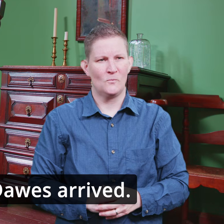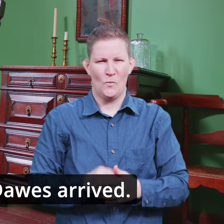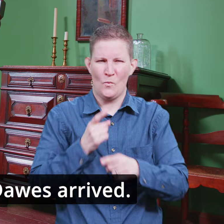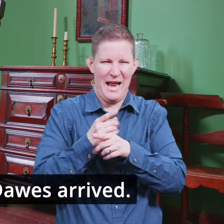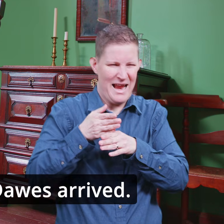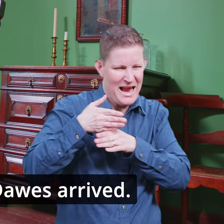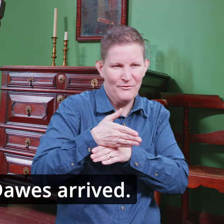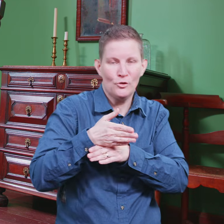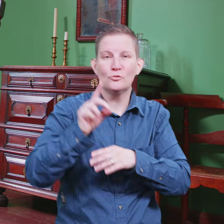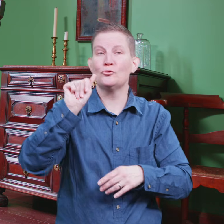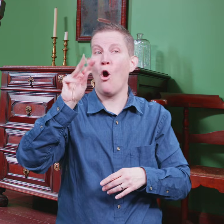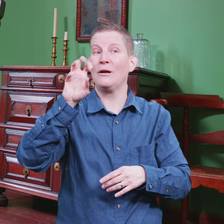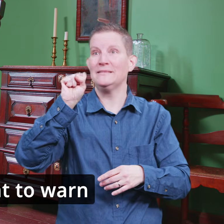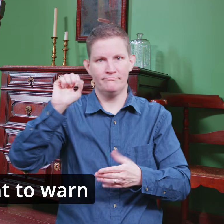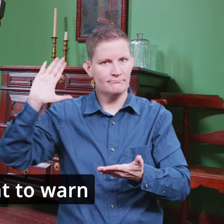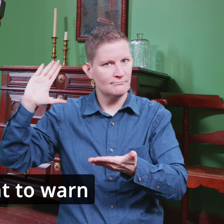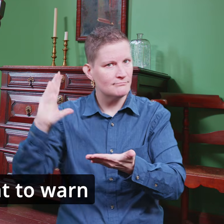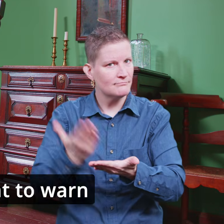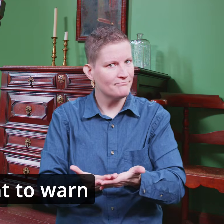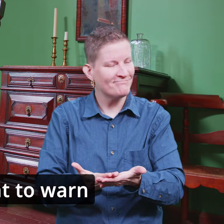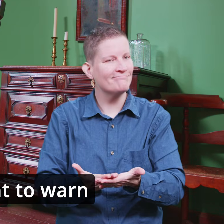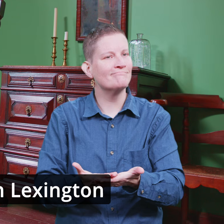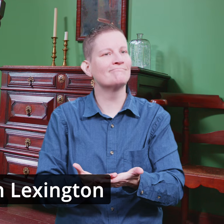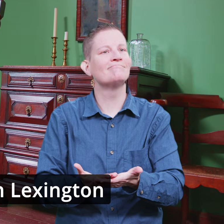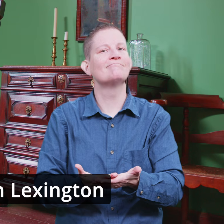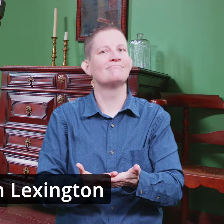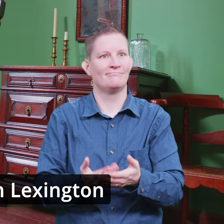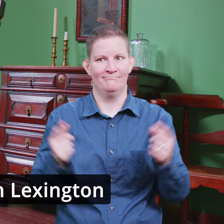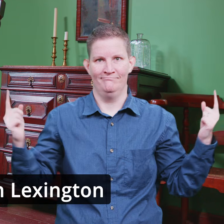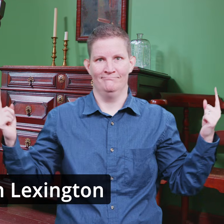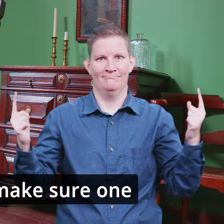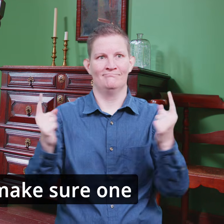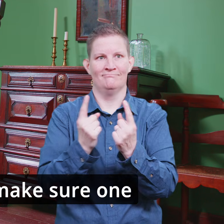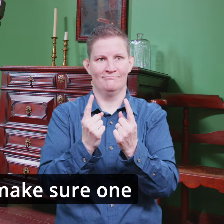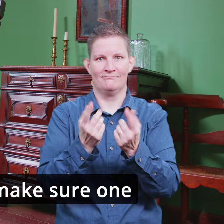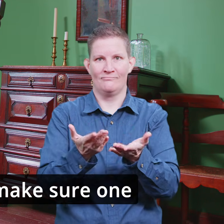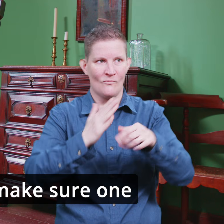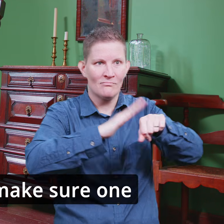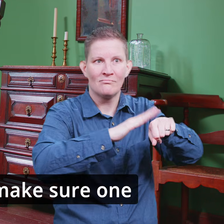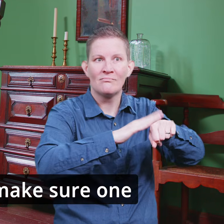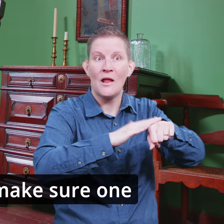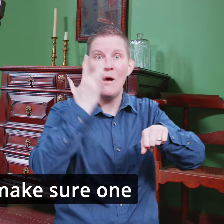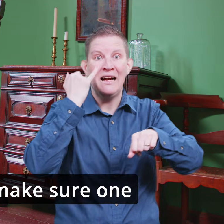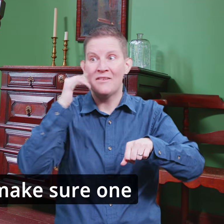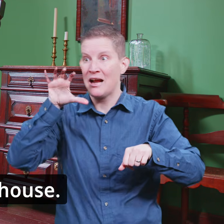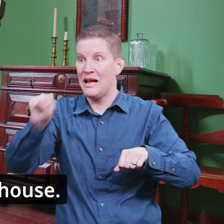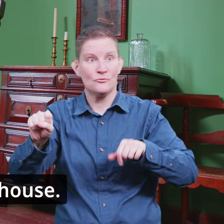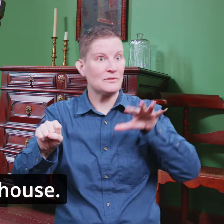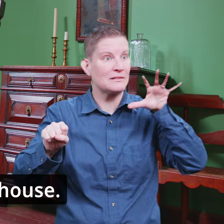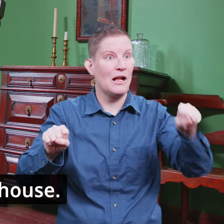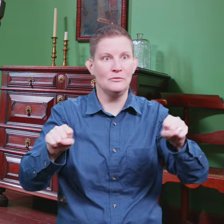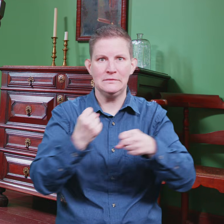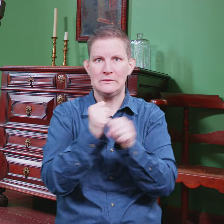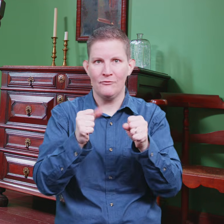Moments later, William Dawes arrived. Both riders were sent to warn Hancock and Adams in Lexington using different roads to make sure one would